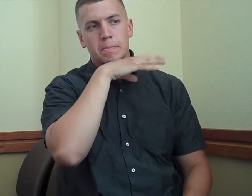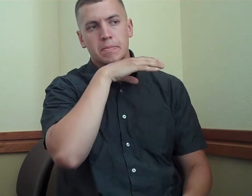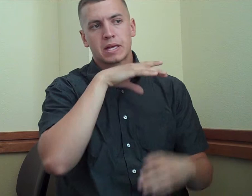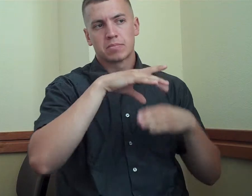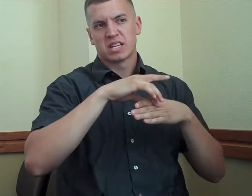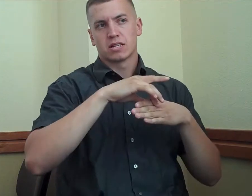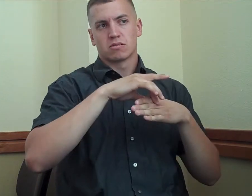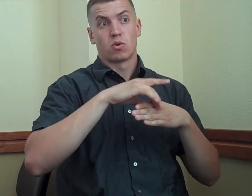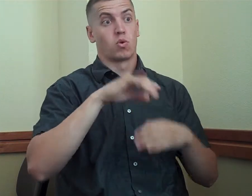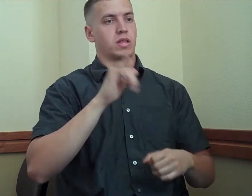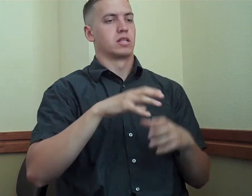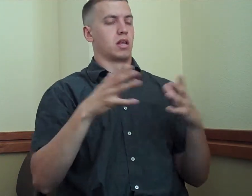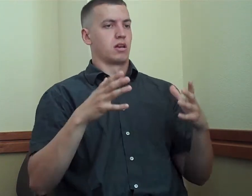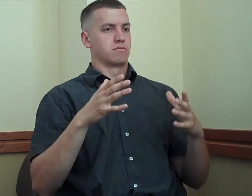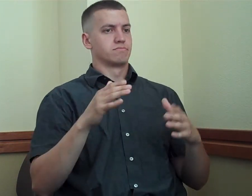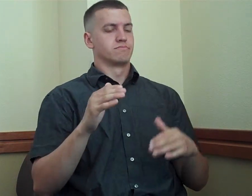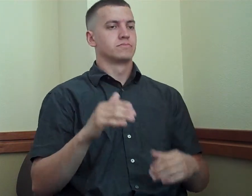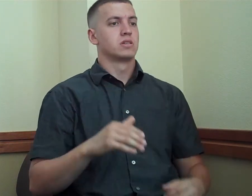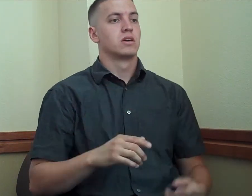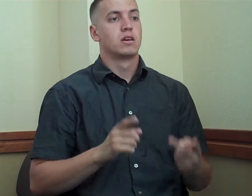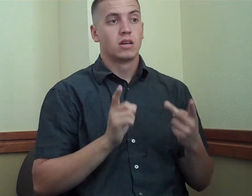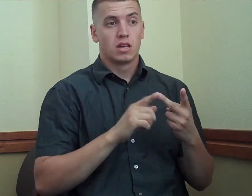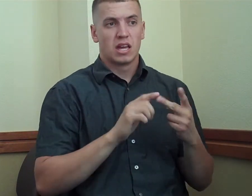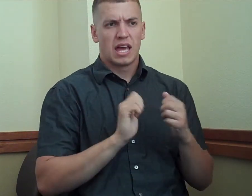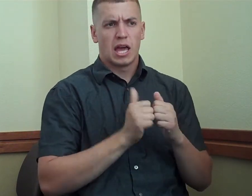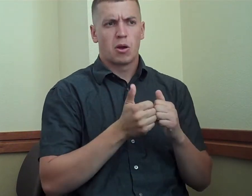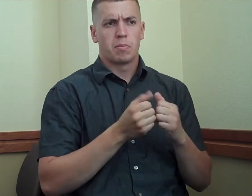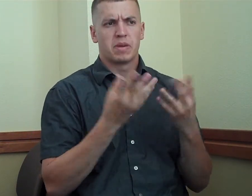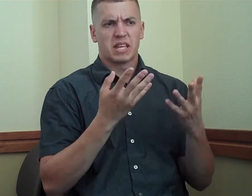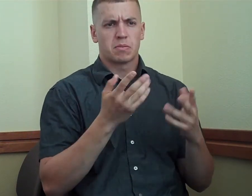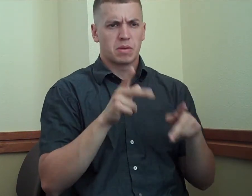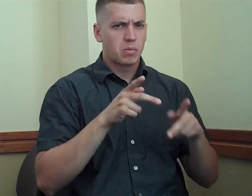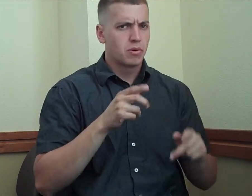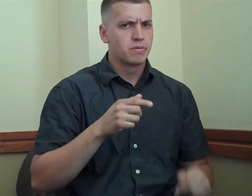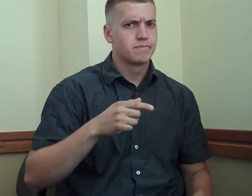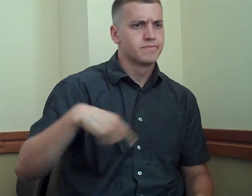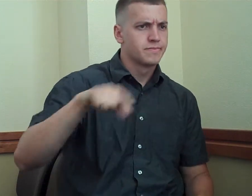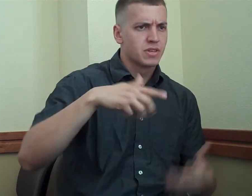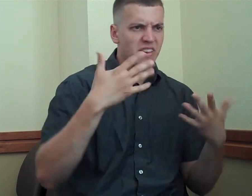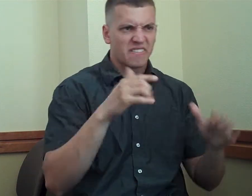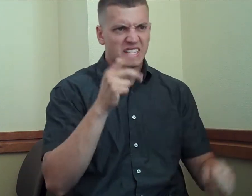And how many people have actually seen a live pig producing this meat in the last year?